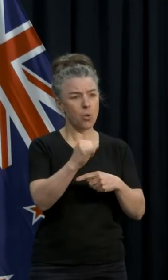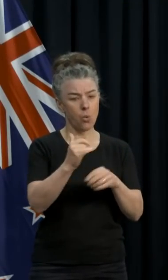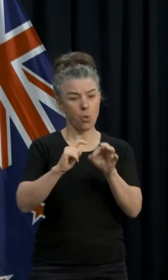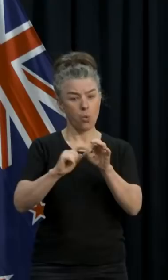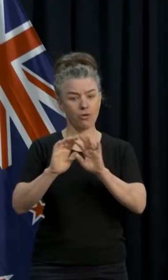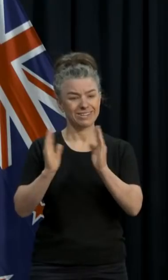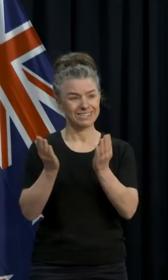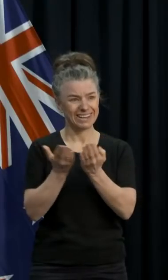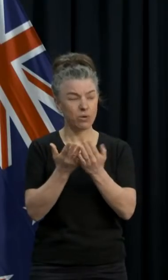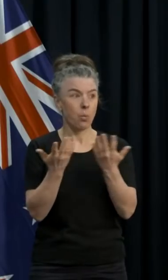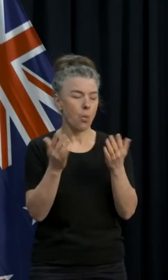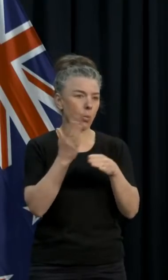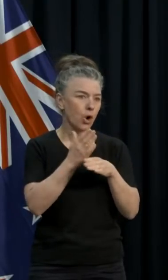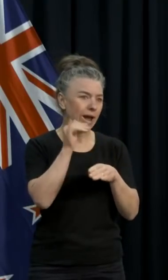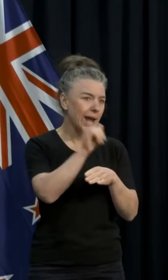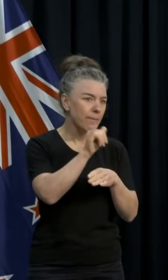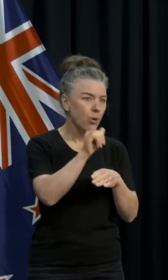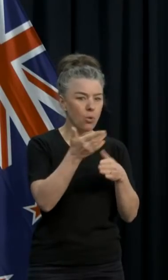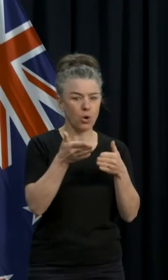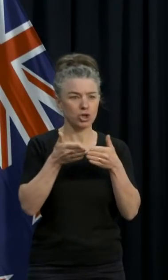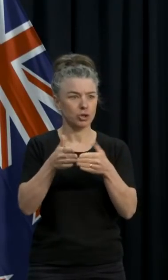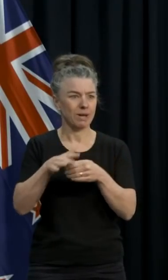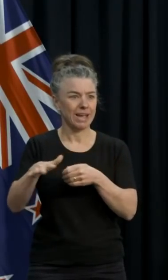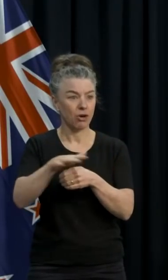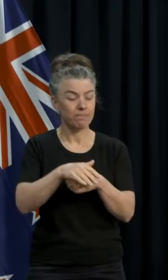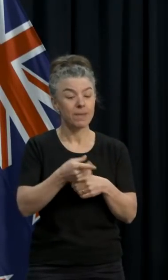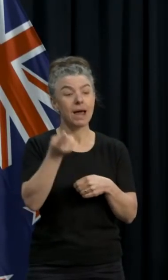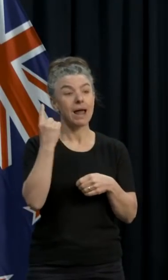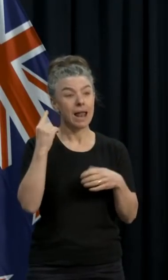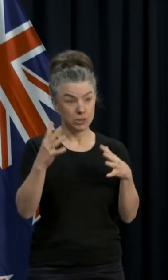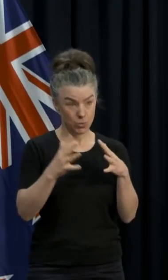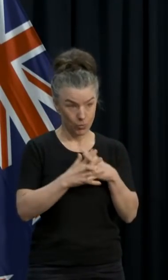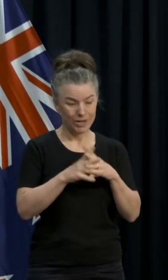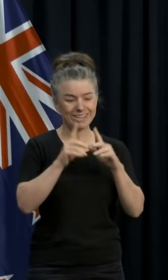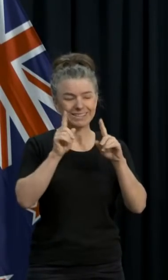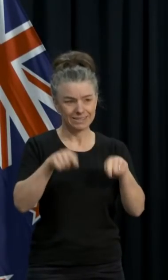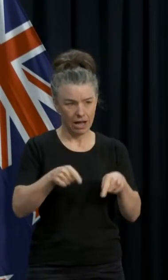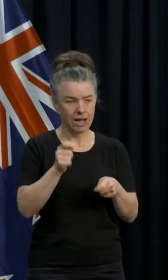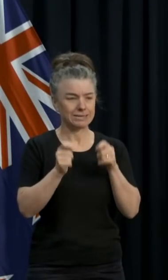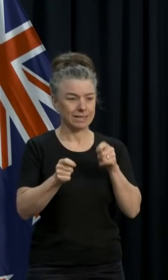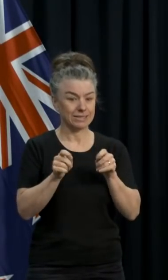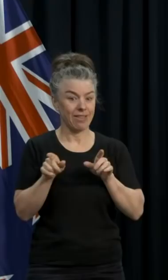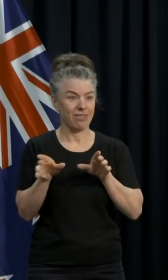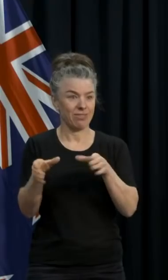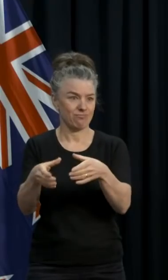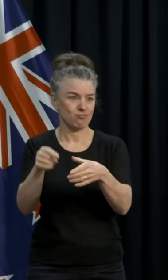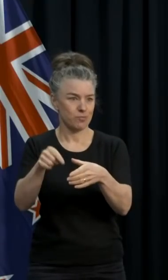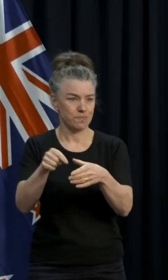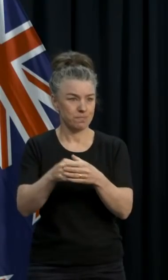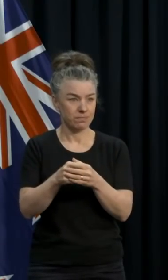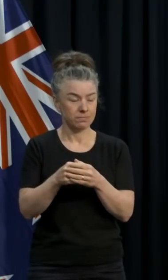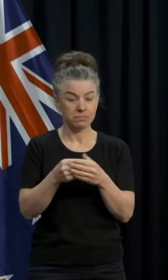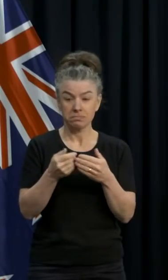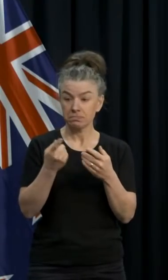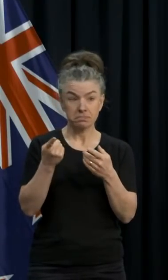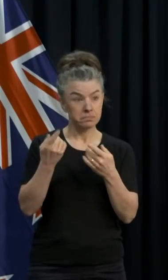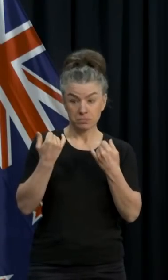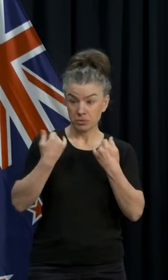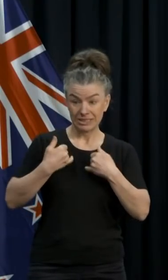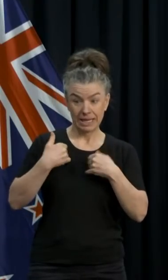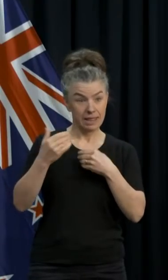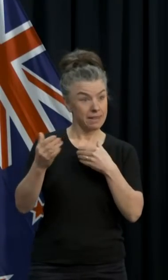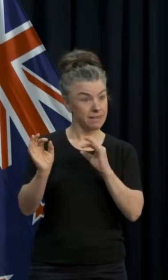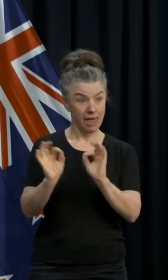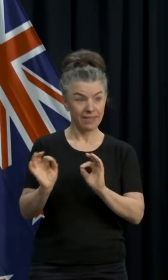border. And last week we commenced the testing of those people, asymptomatic. Again, this is part of our